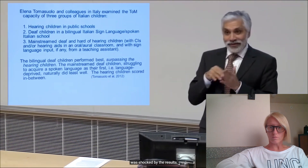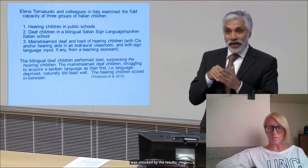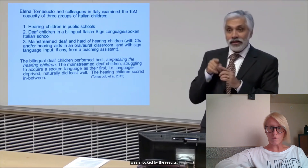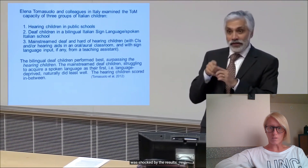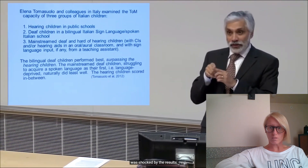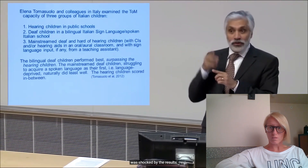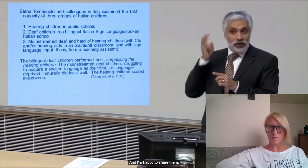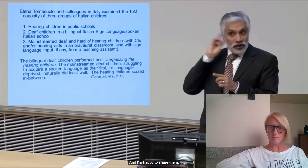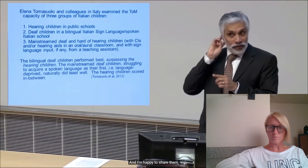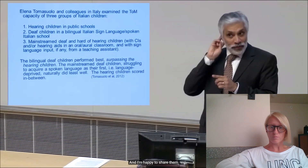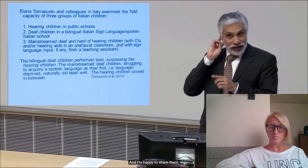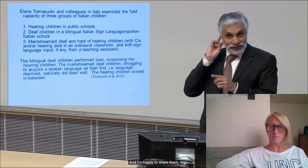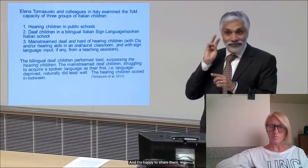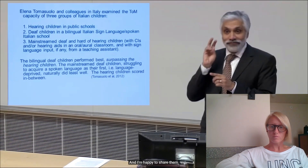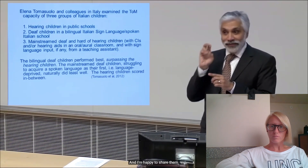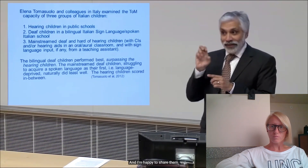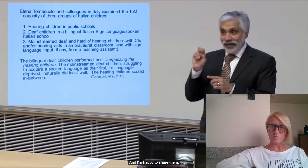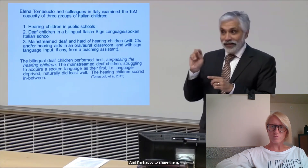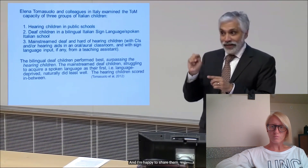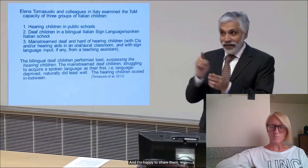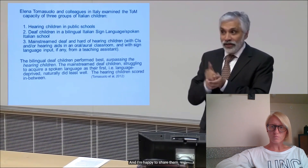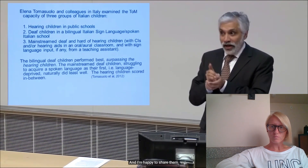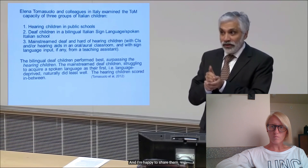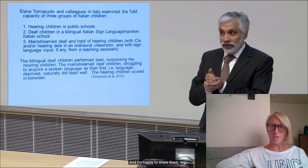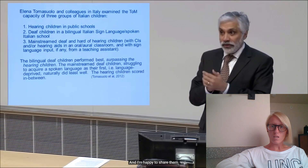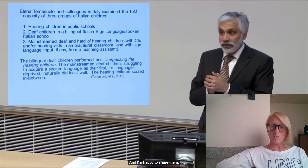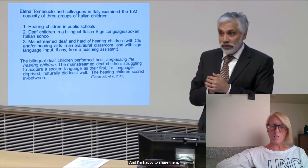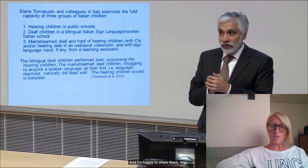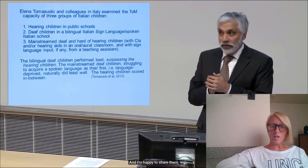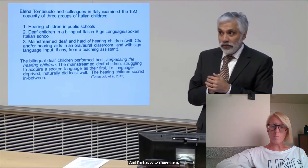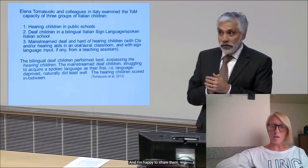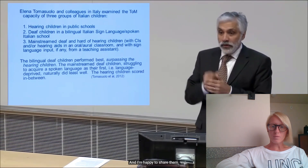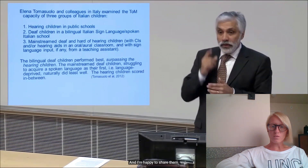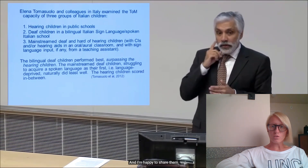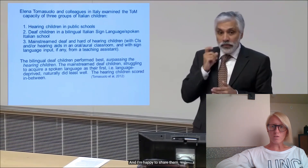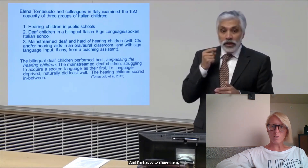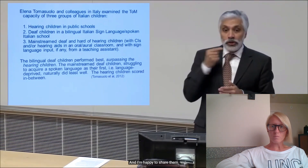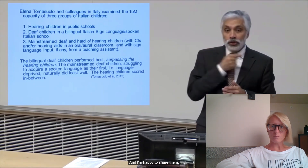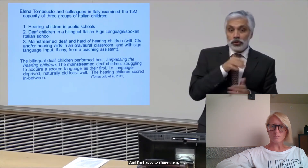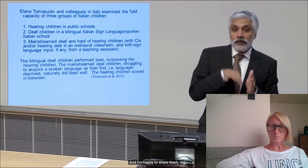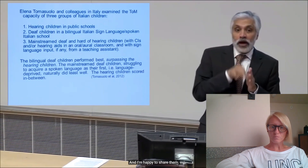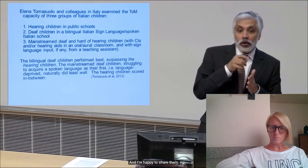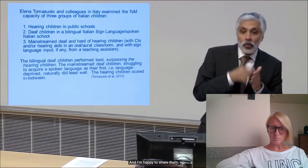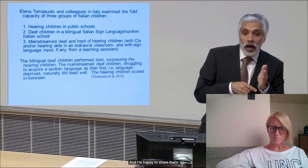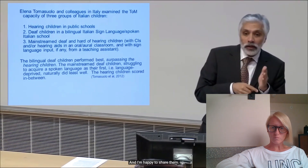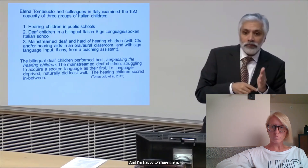results. And I'm happy to share them. I'm happy to share them.